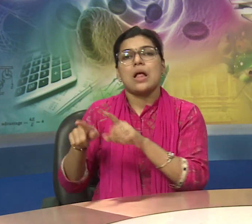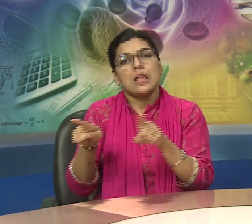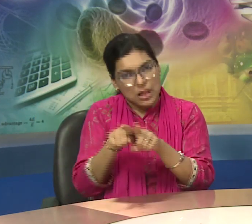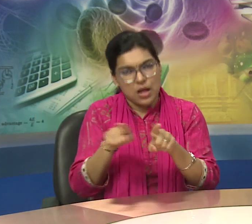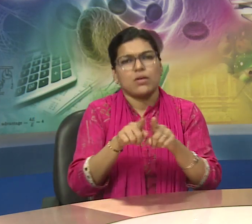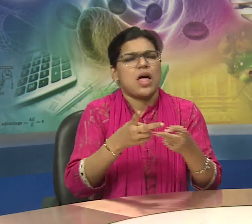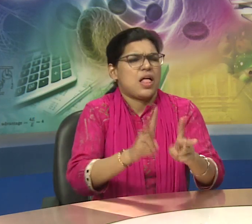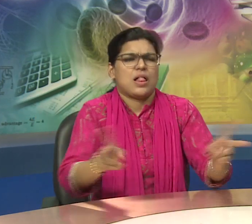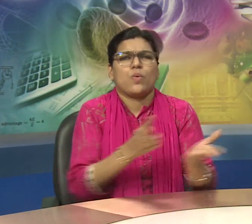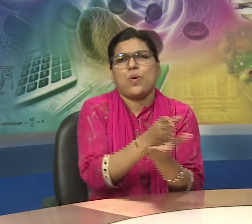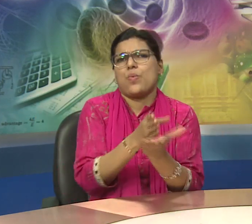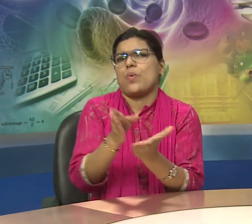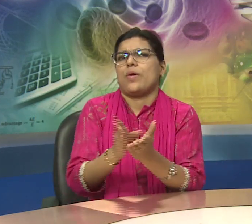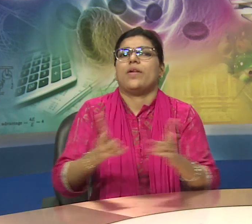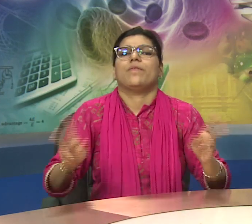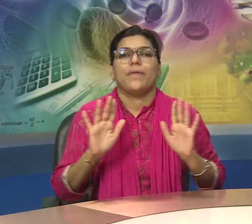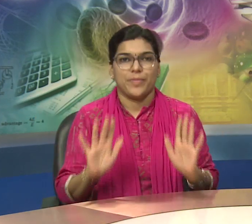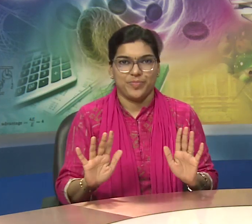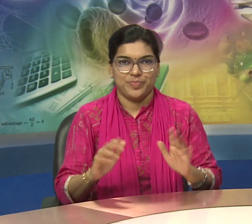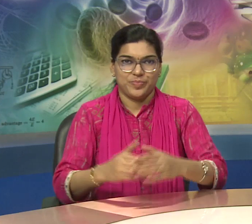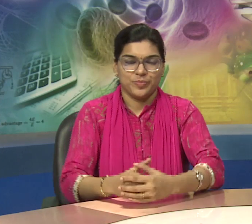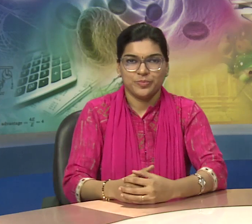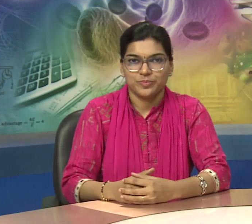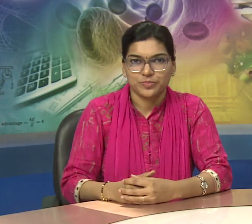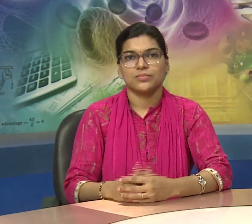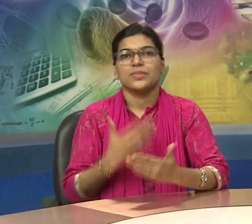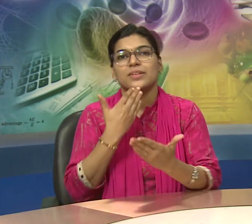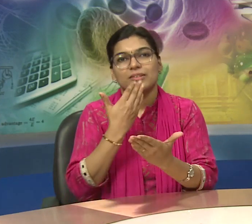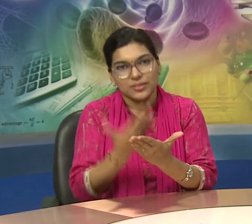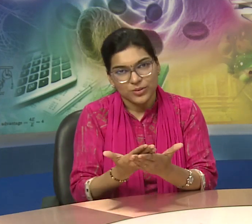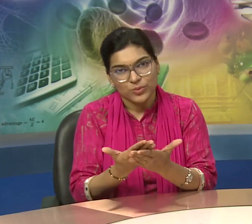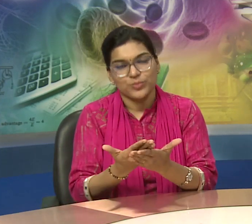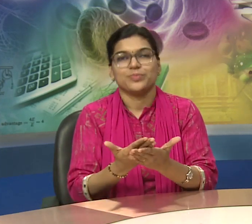or more devices. Thank you.